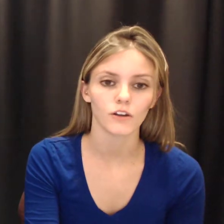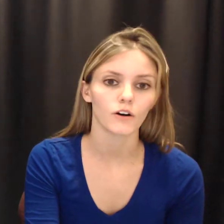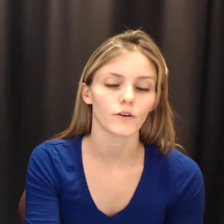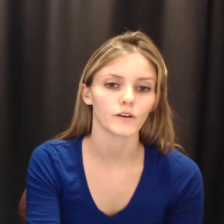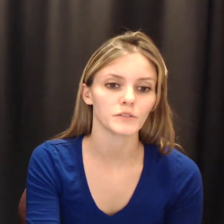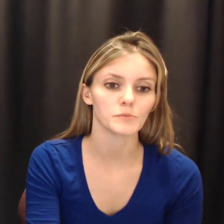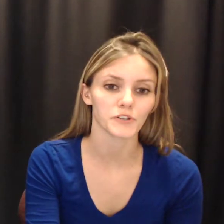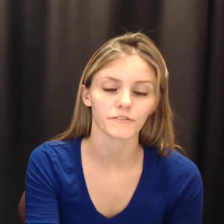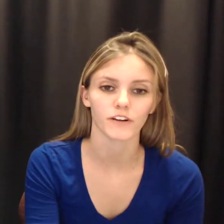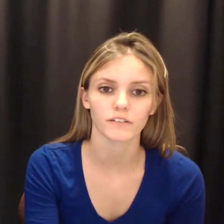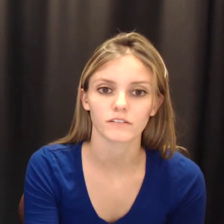No, I always bring a friend.